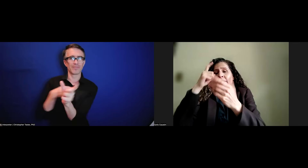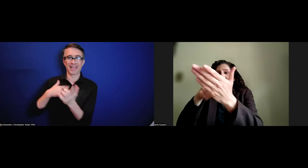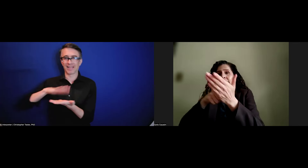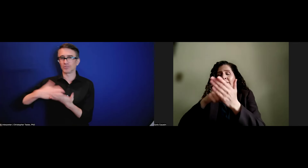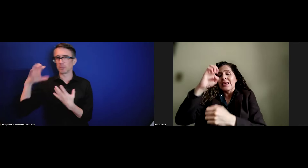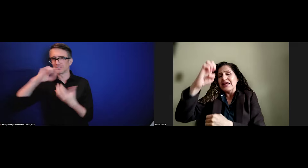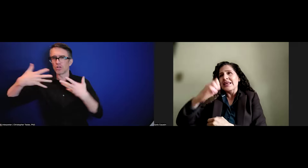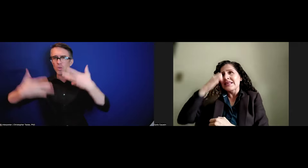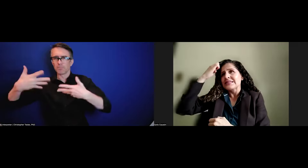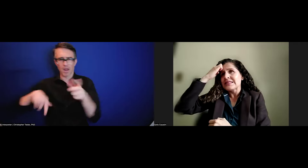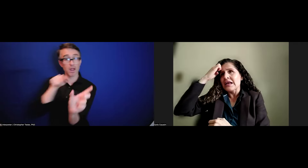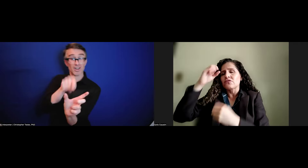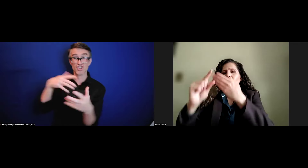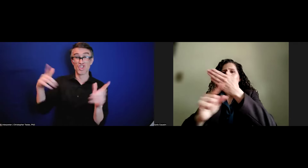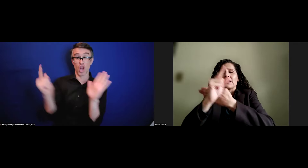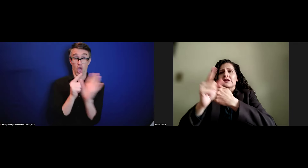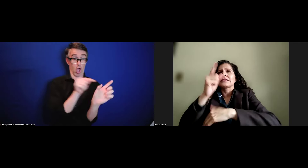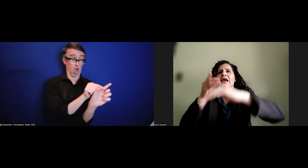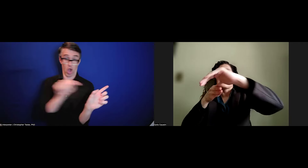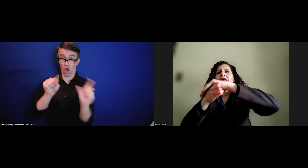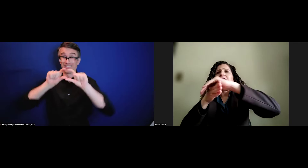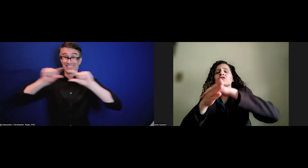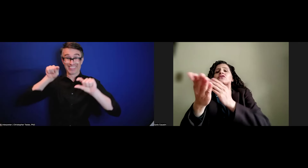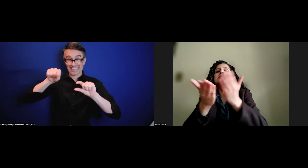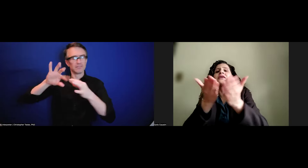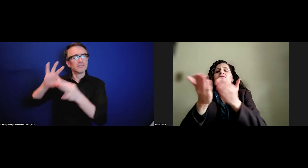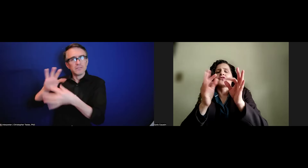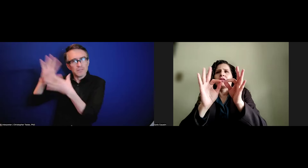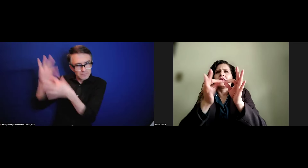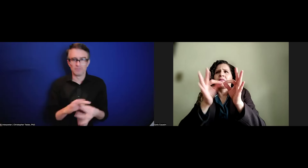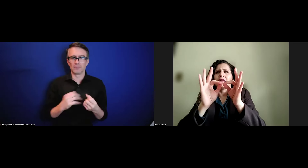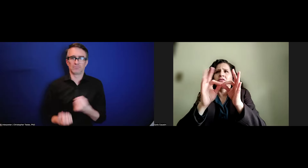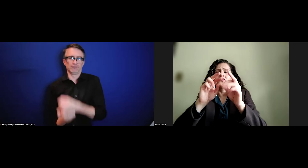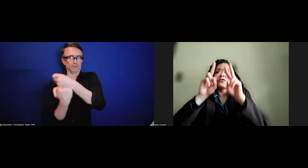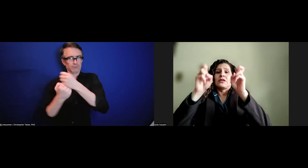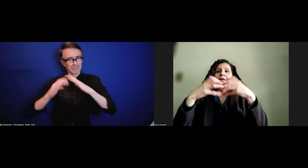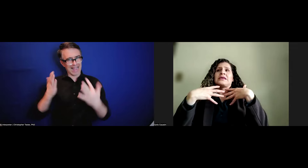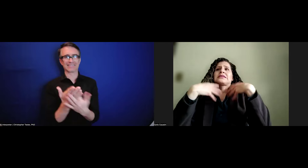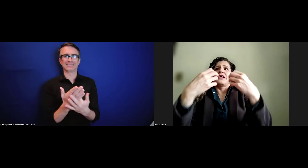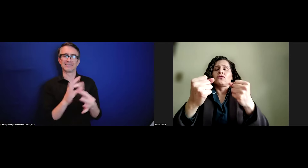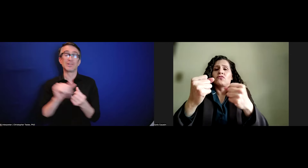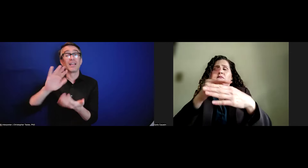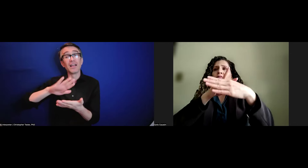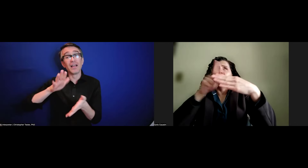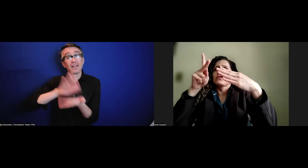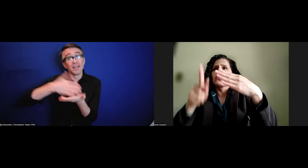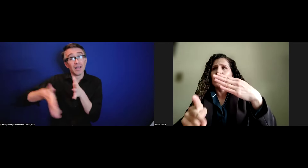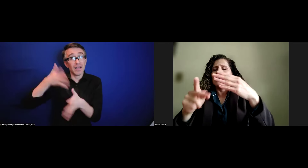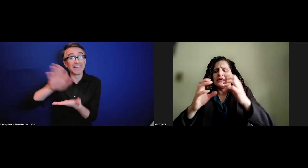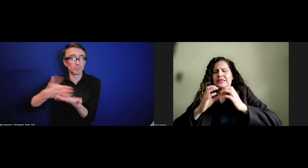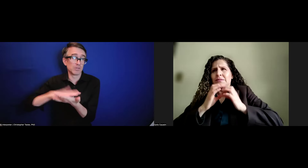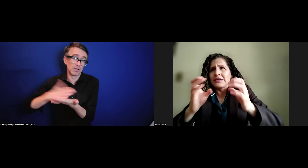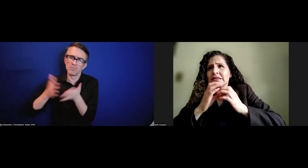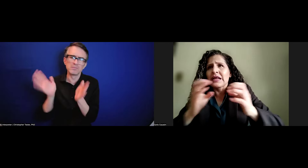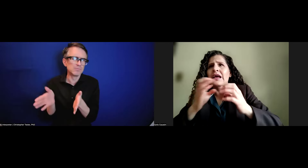be ha able declarado to solve como these idioma activities. oficial la lengua de señas y ya vamos a tener, Now that esperemos, sign un language